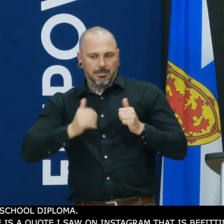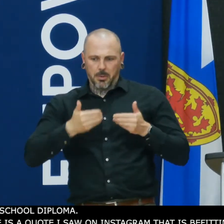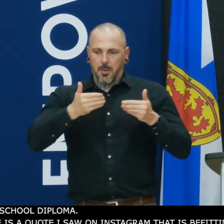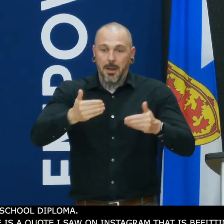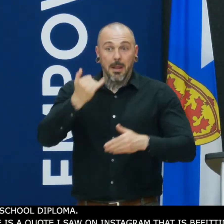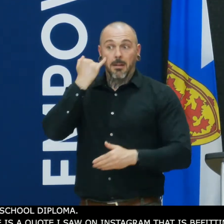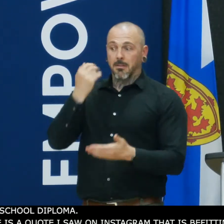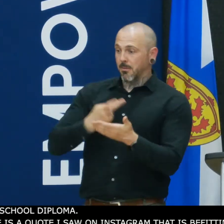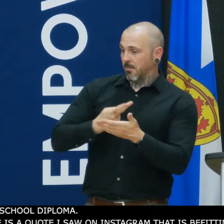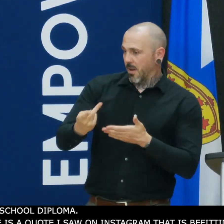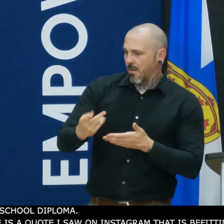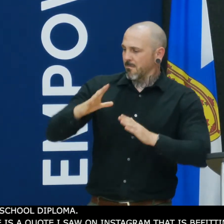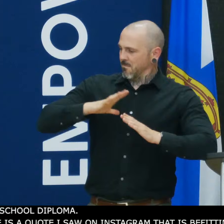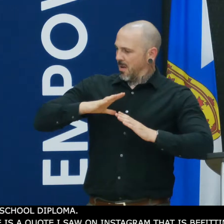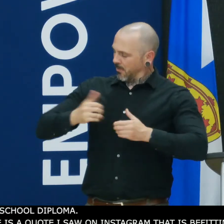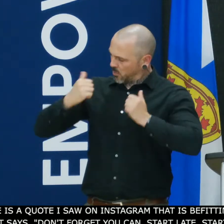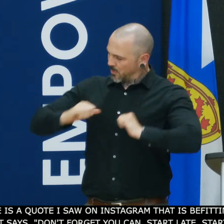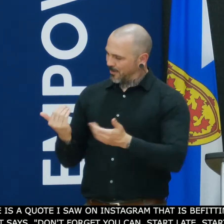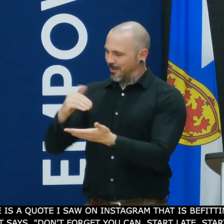still succeed."